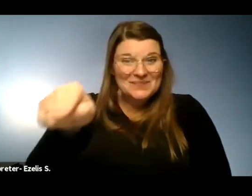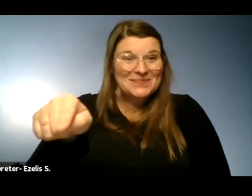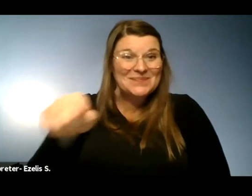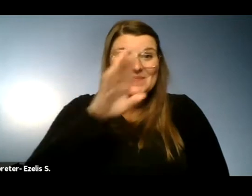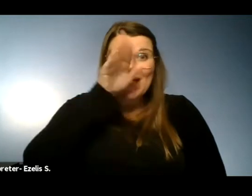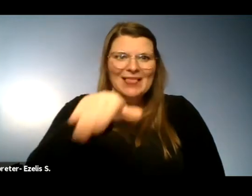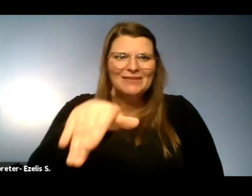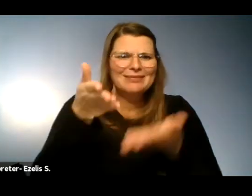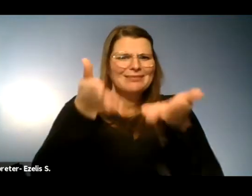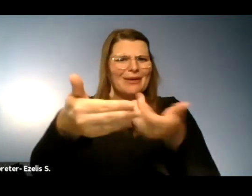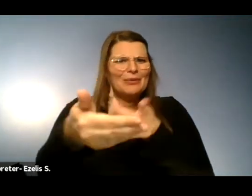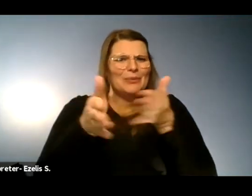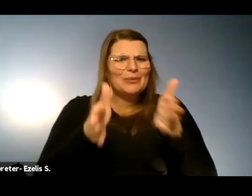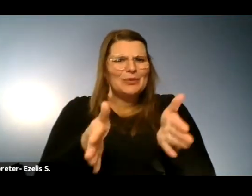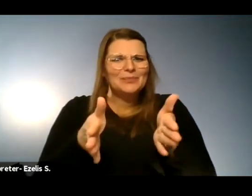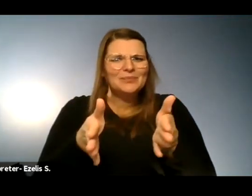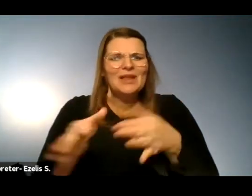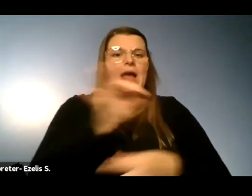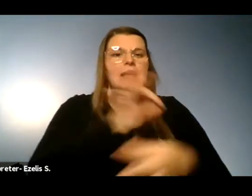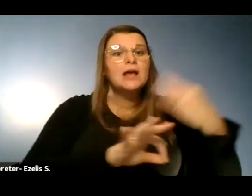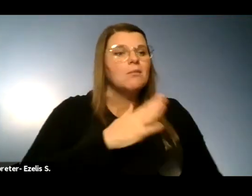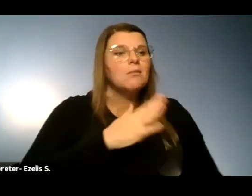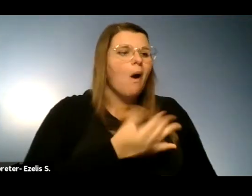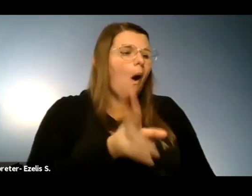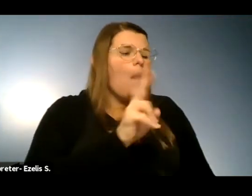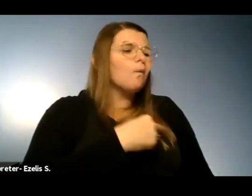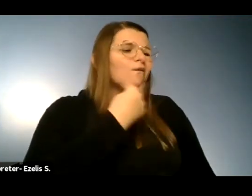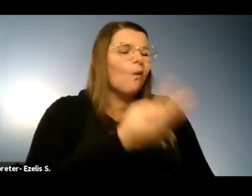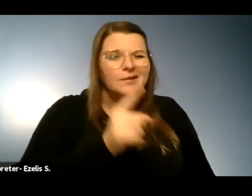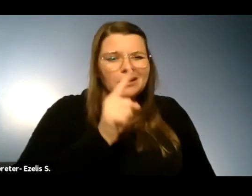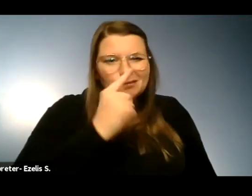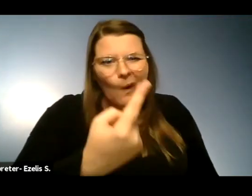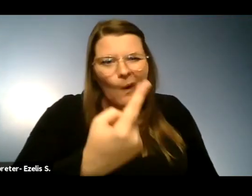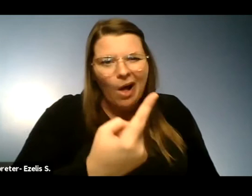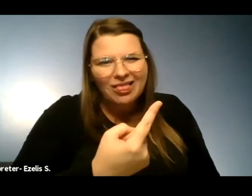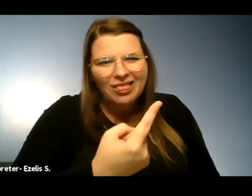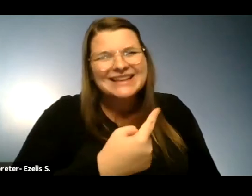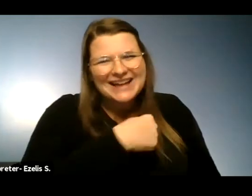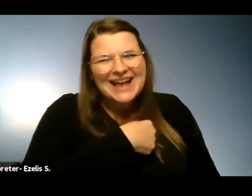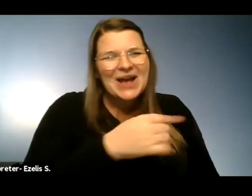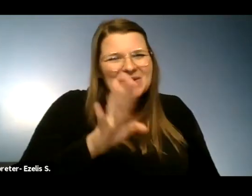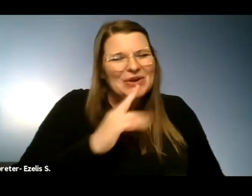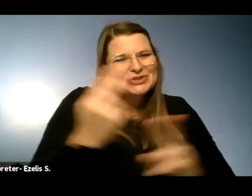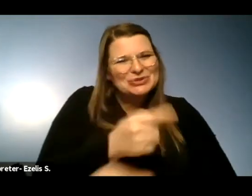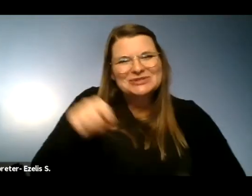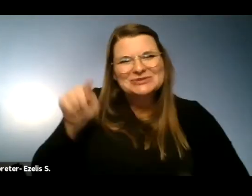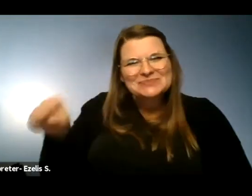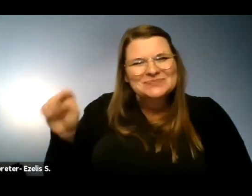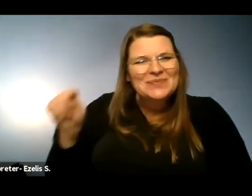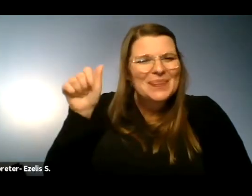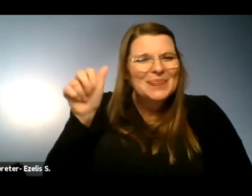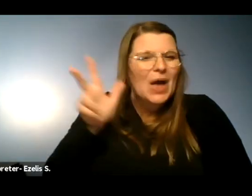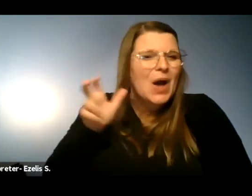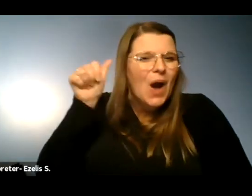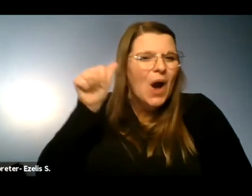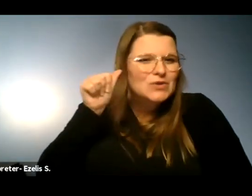Room. Rather than read it with my own dull voice, I'm going to use the audio track for